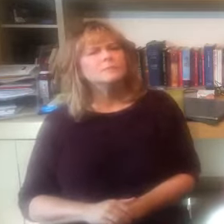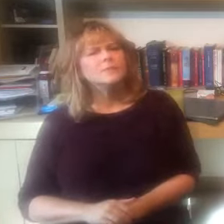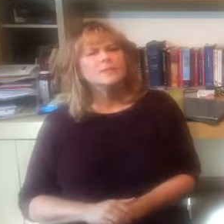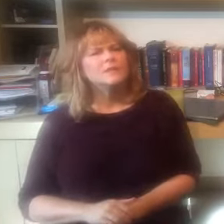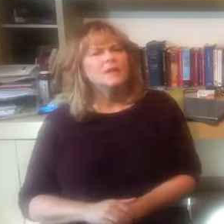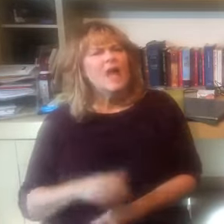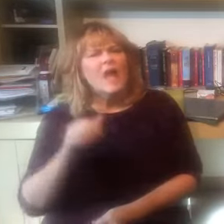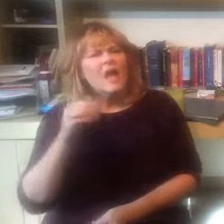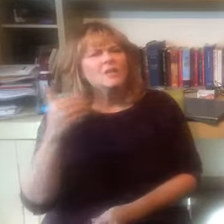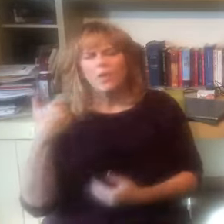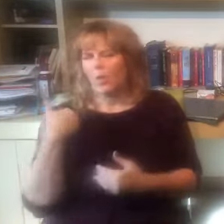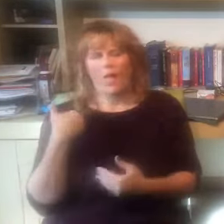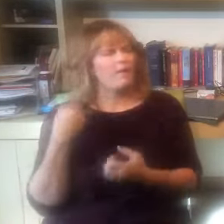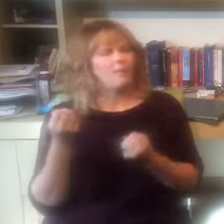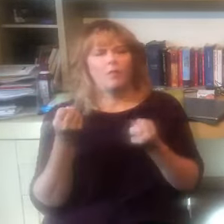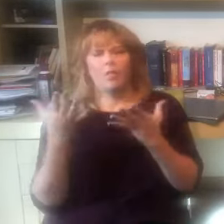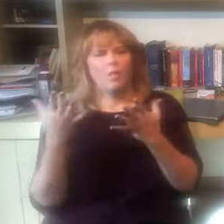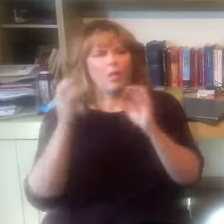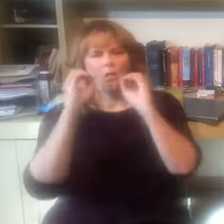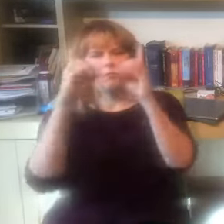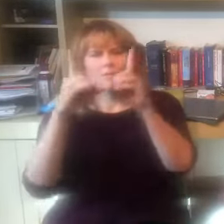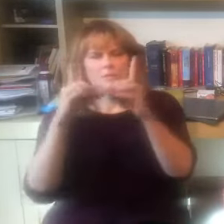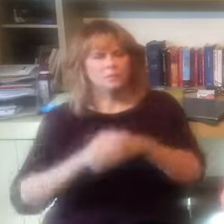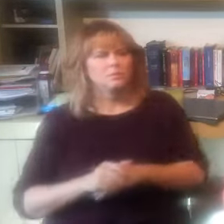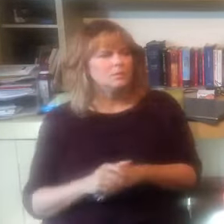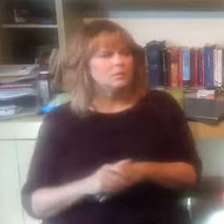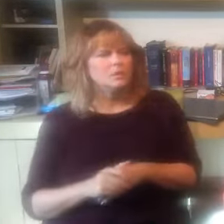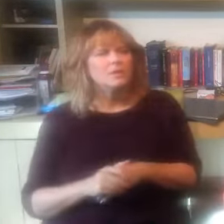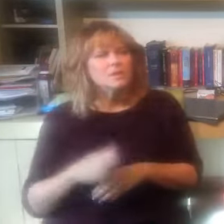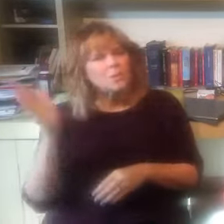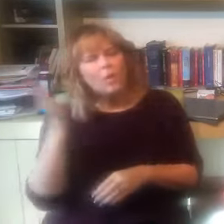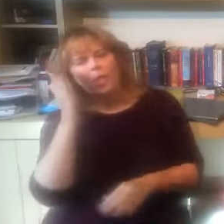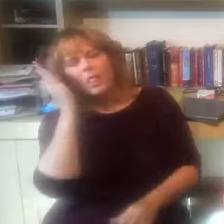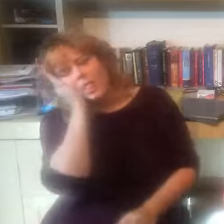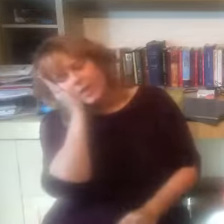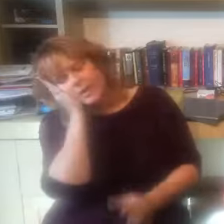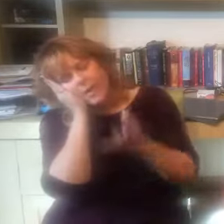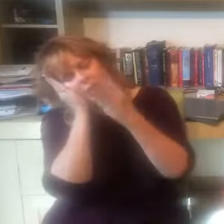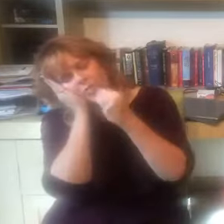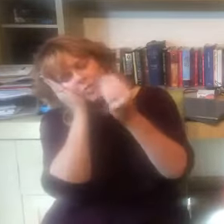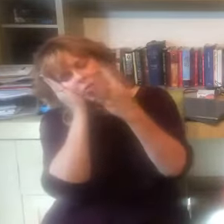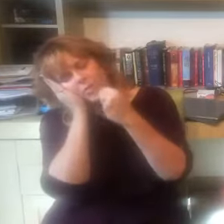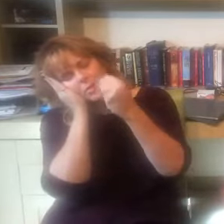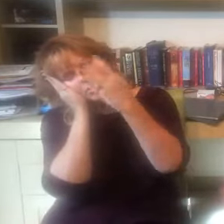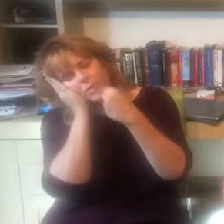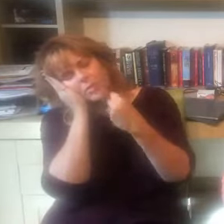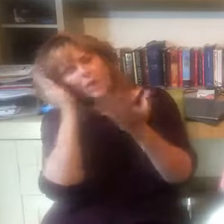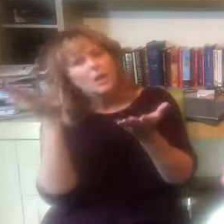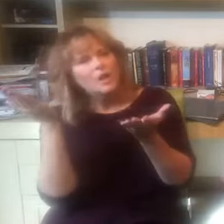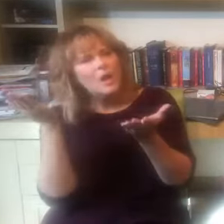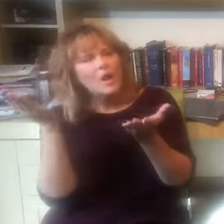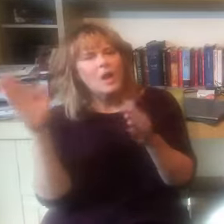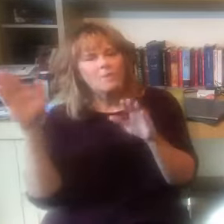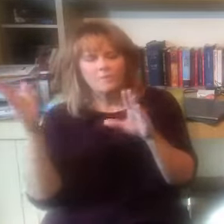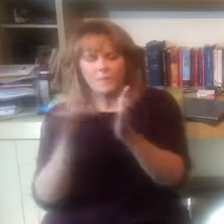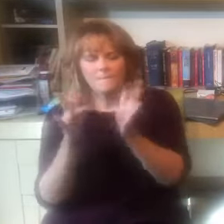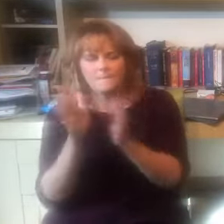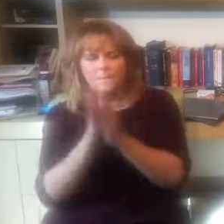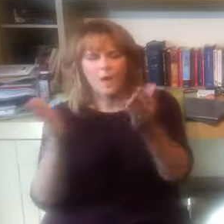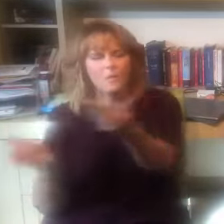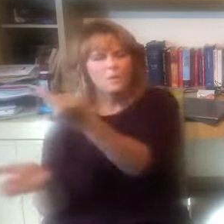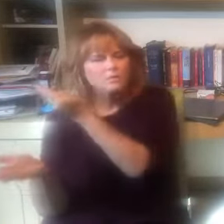I don't have a lot of education. And so when I lay down and I sleep, I put the Bible underneath my